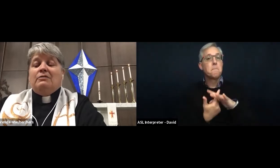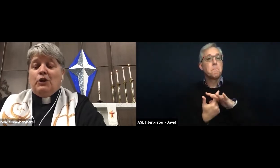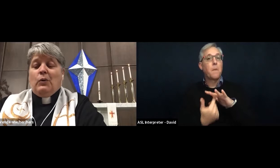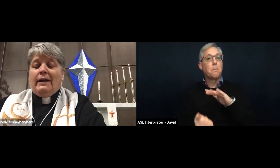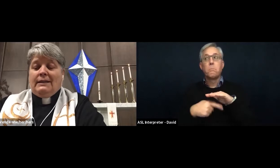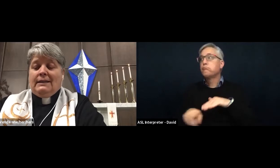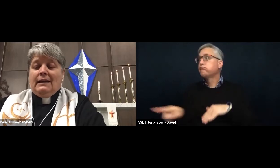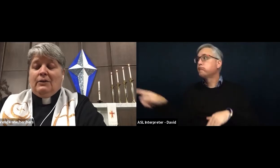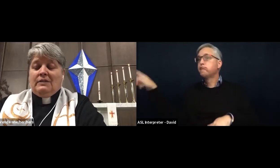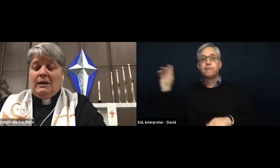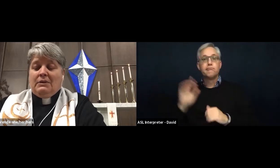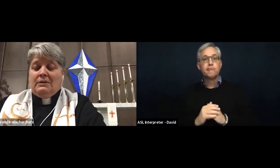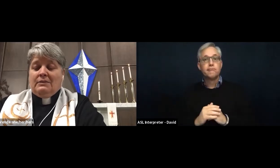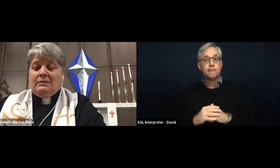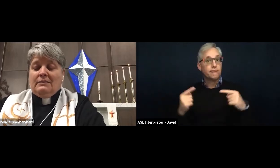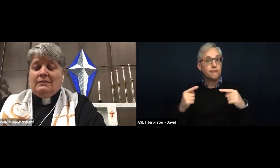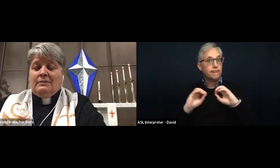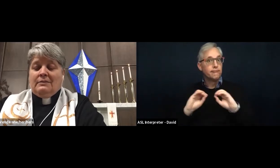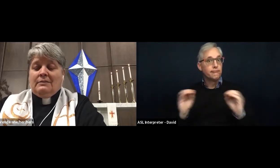I have no idea how this happened.